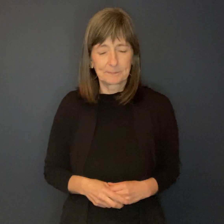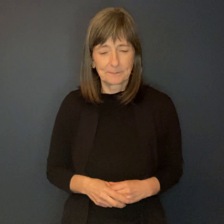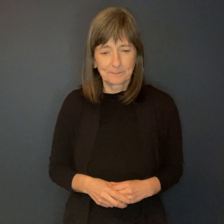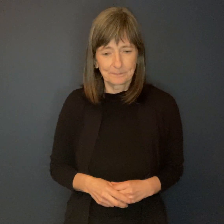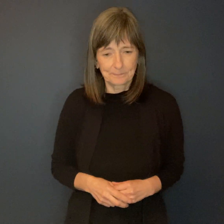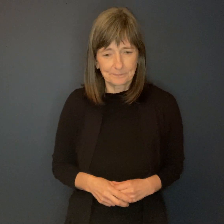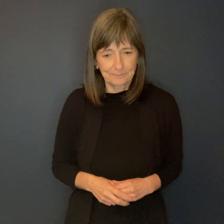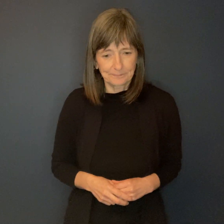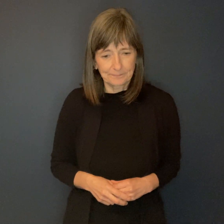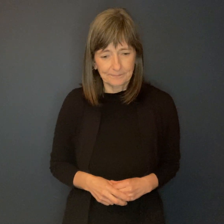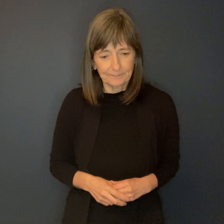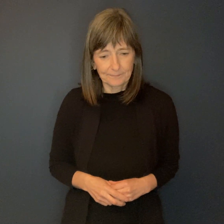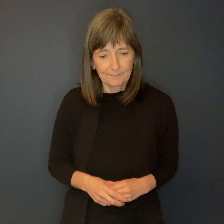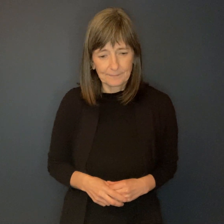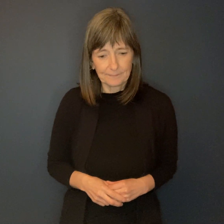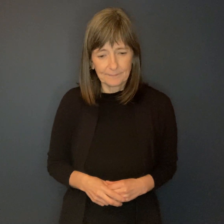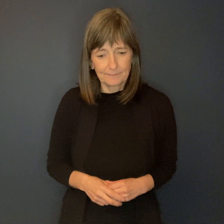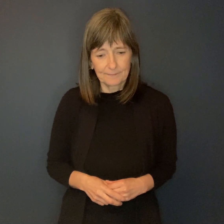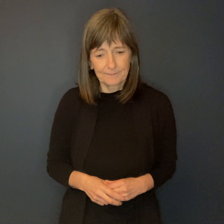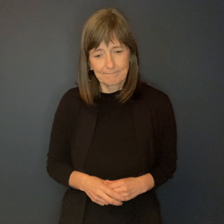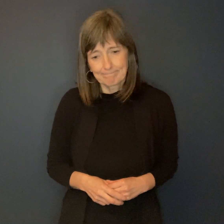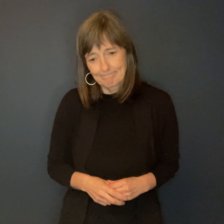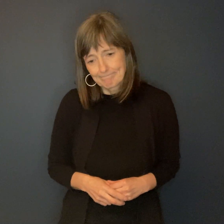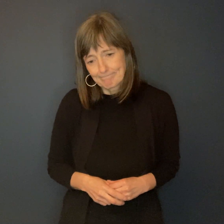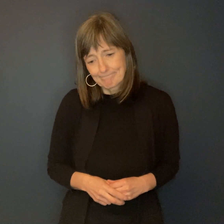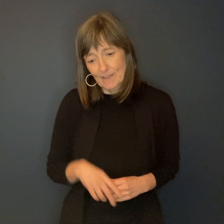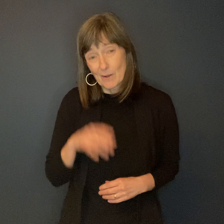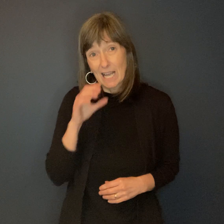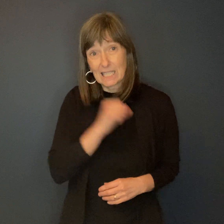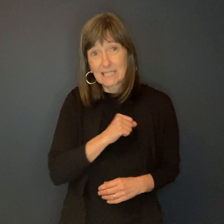I feel that the